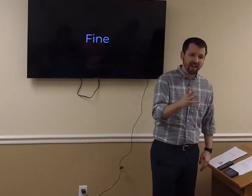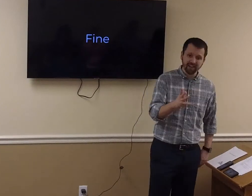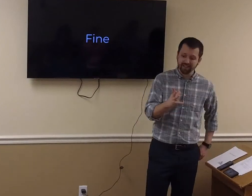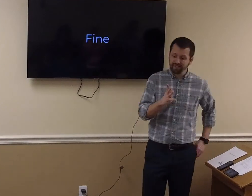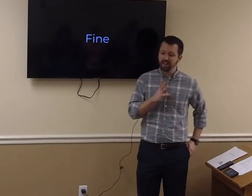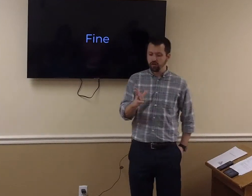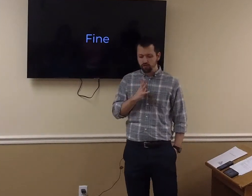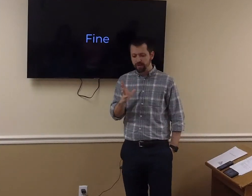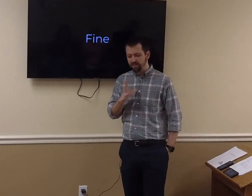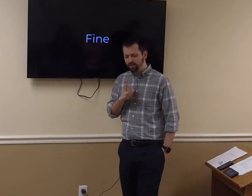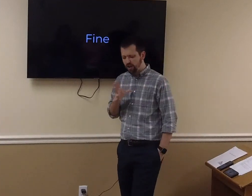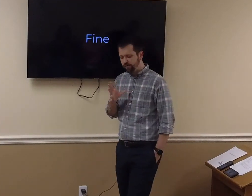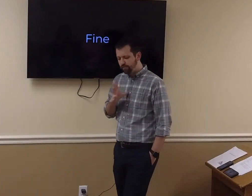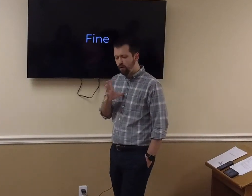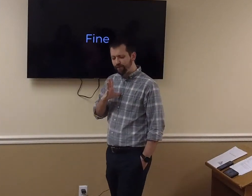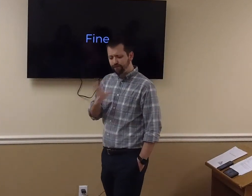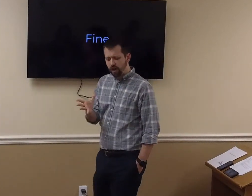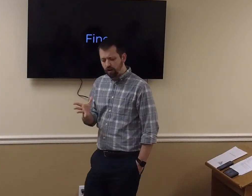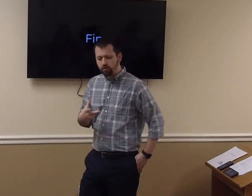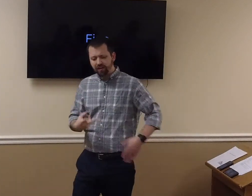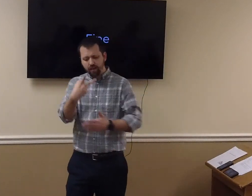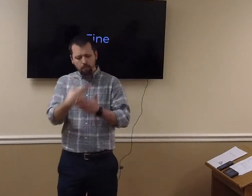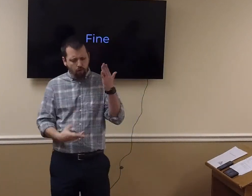Fine. You can also bounce it. Fine. So I can say,